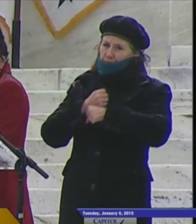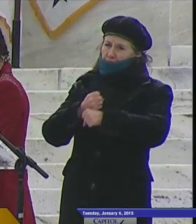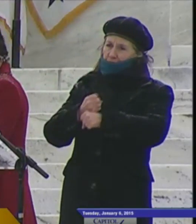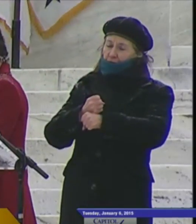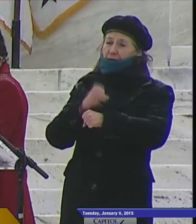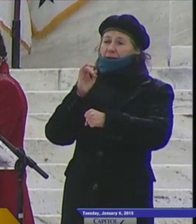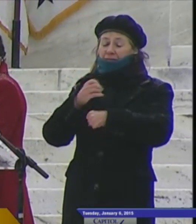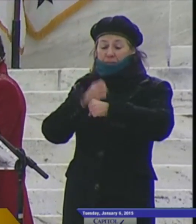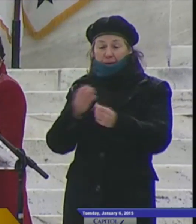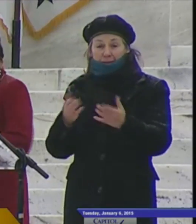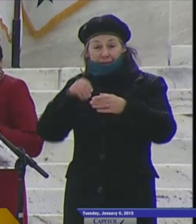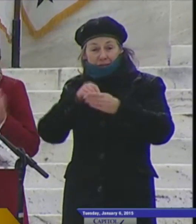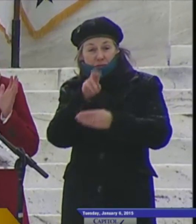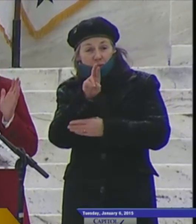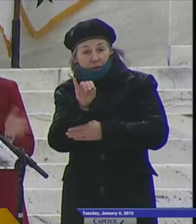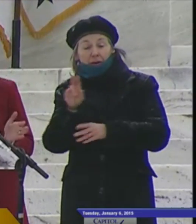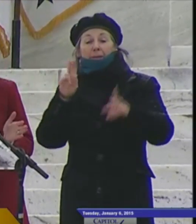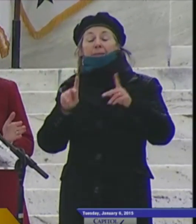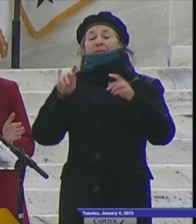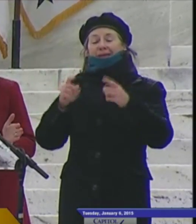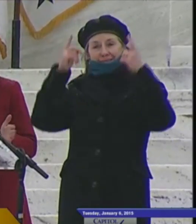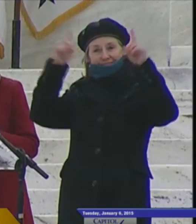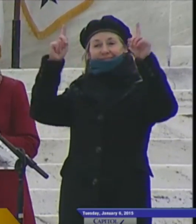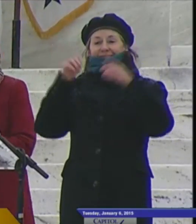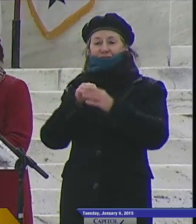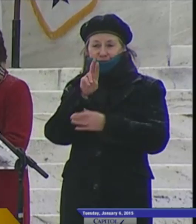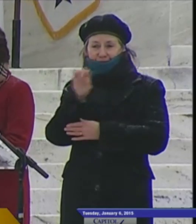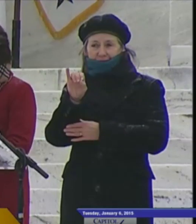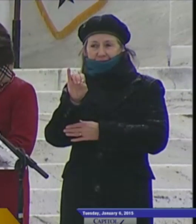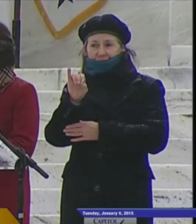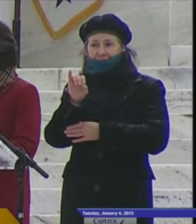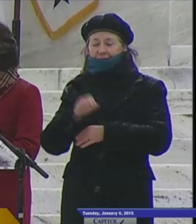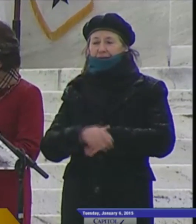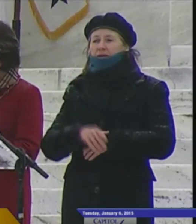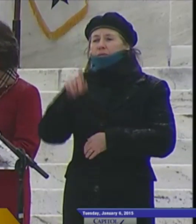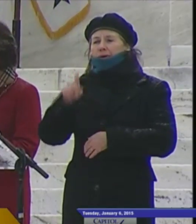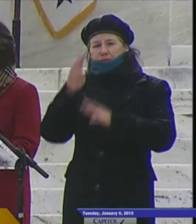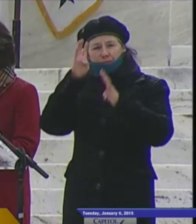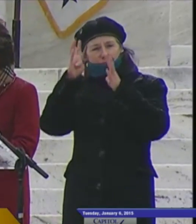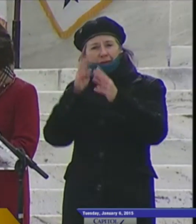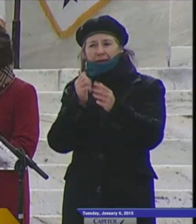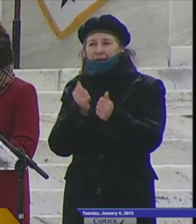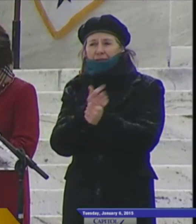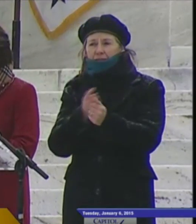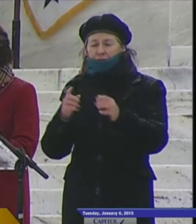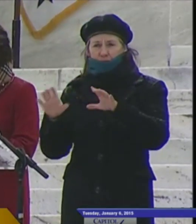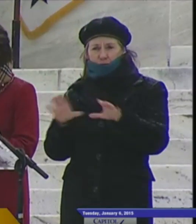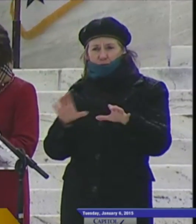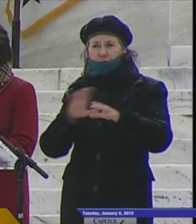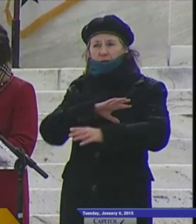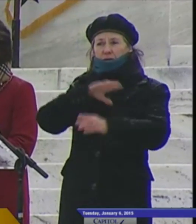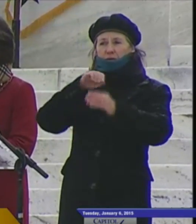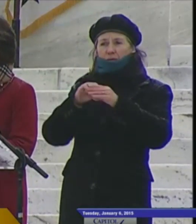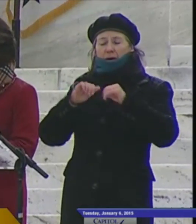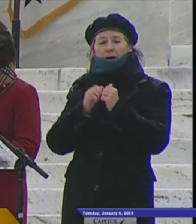we make things in Rhode Island, people can make it in Rhode Island. We also have to innovate in everything we do, including the